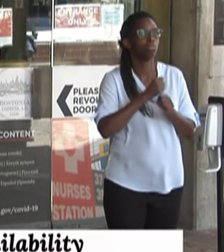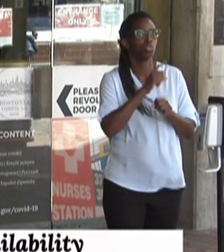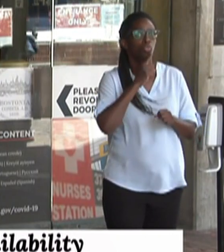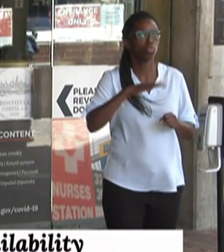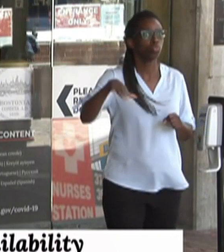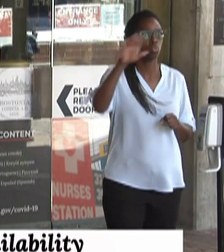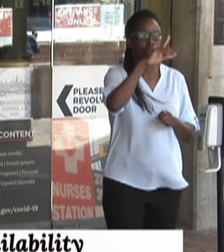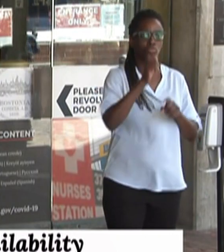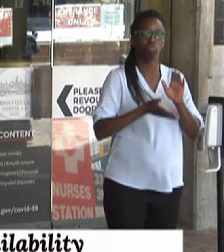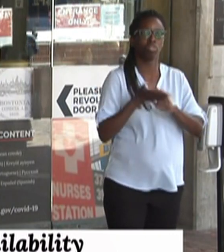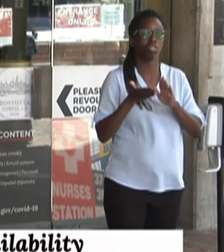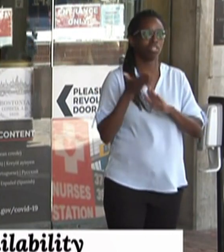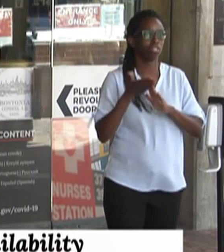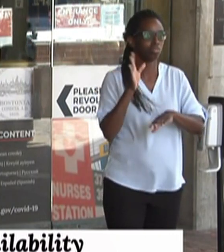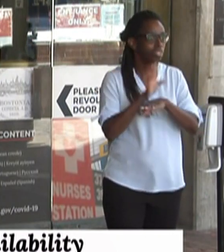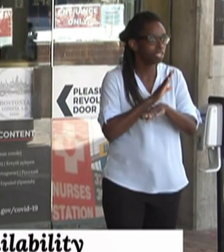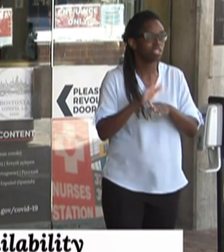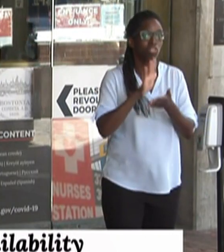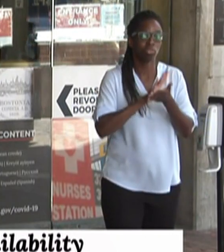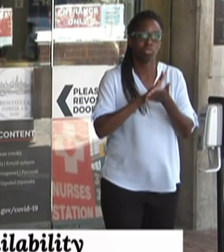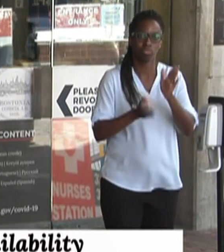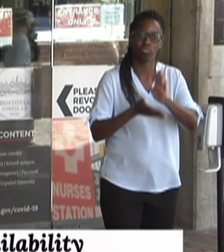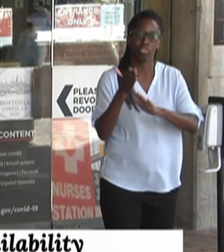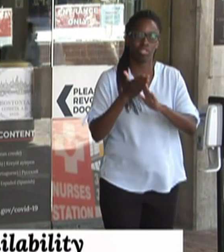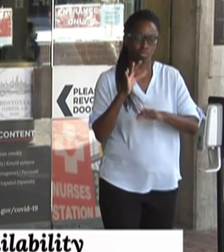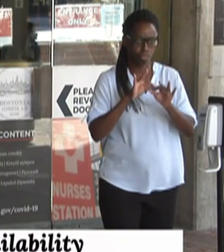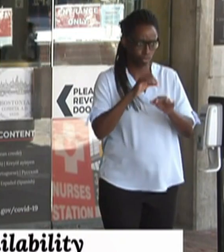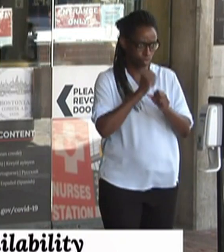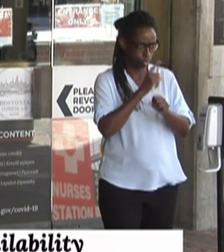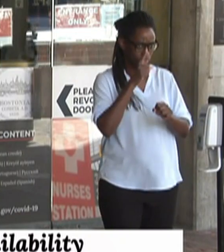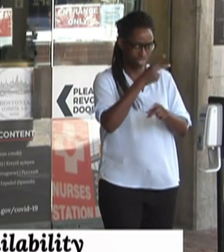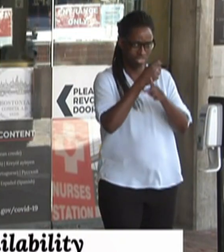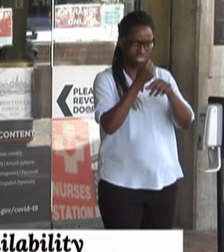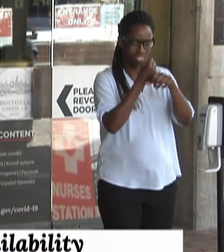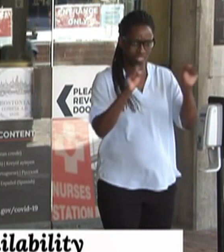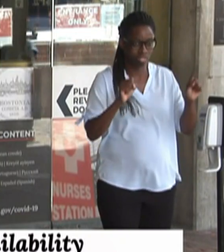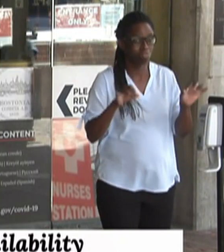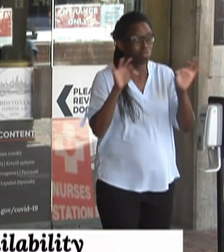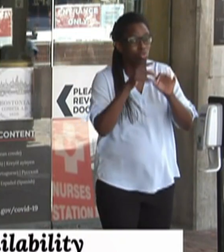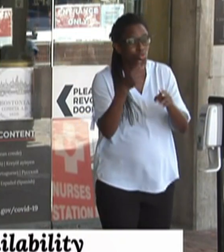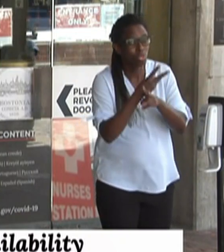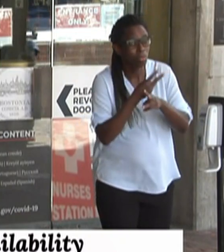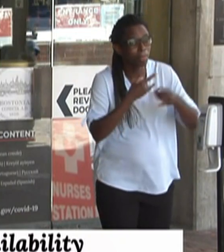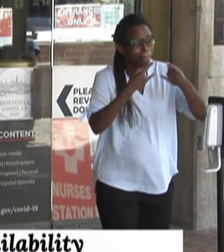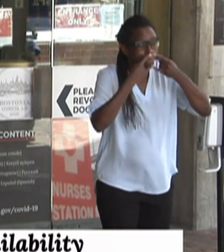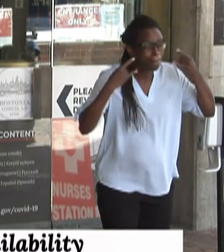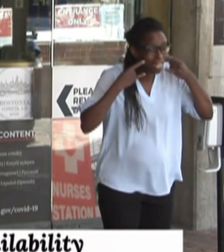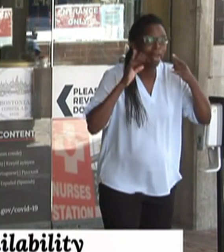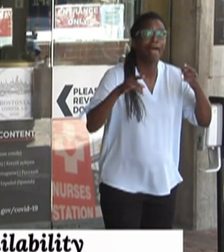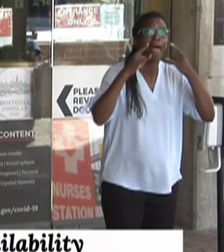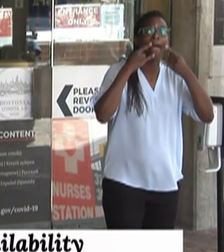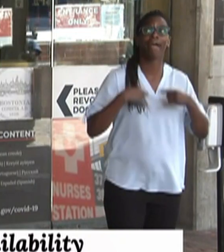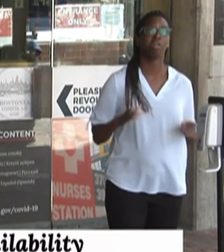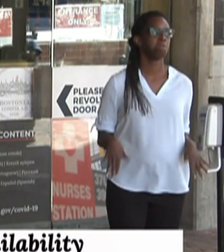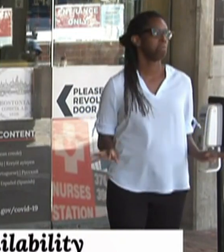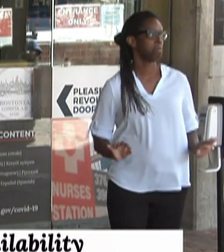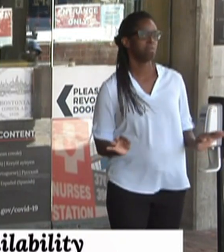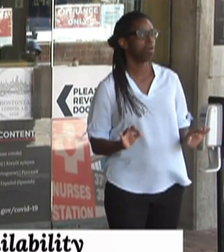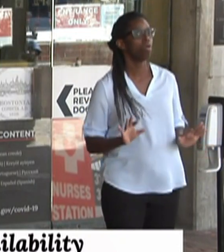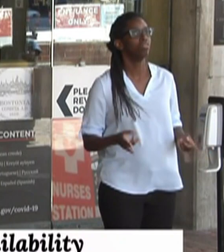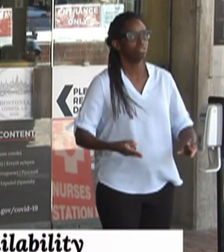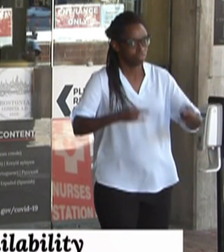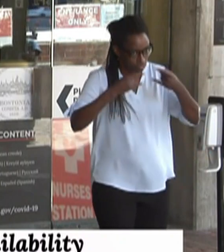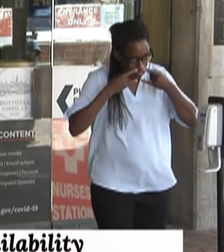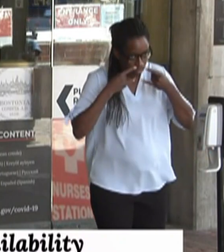continue to work hard, not let our guard down, because we still have a long way to go in our recovery. I ask all